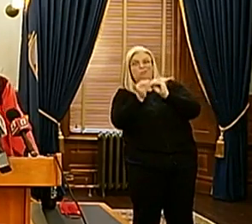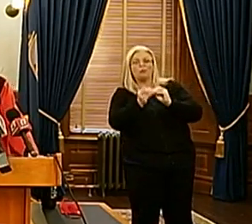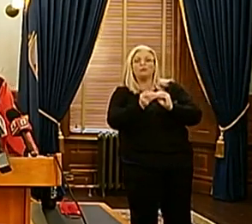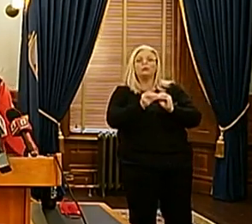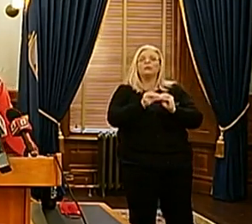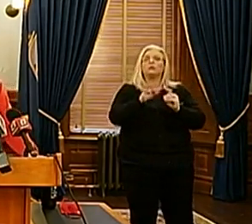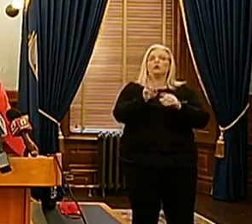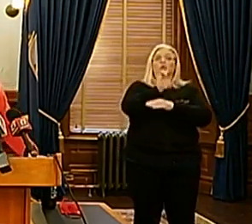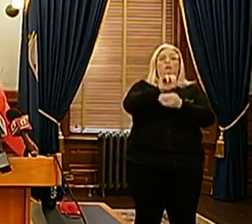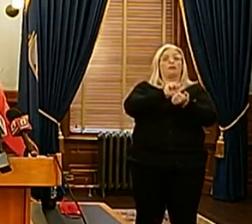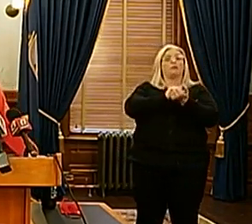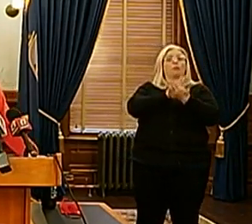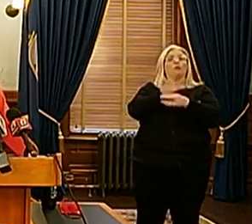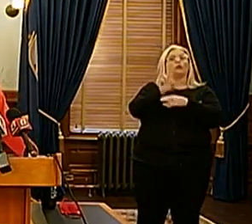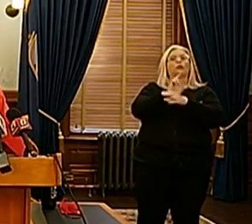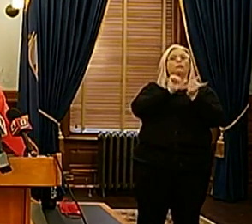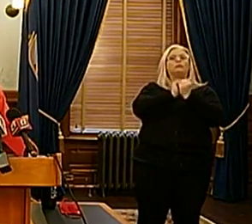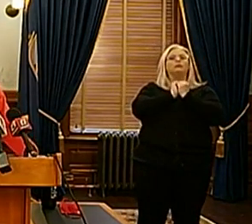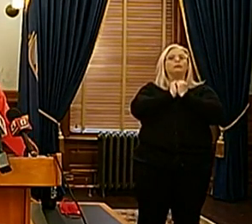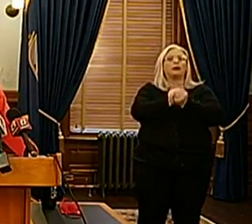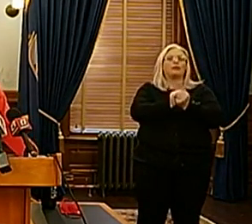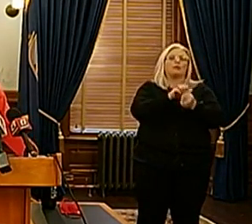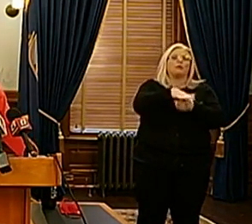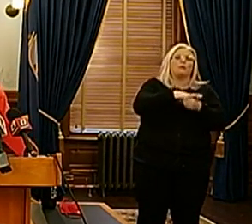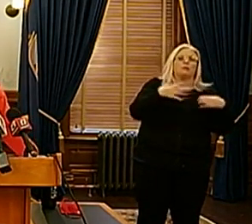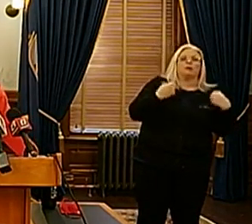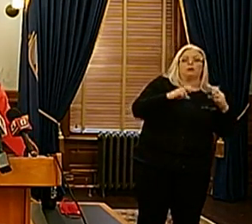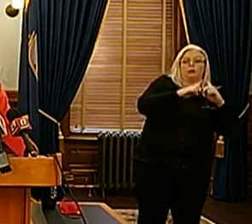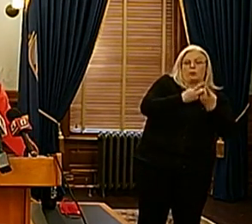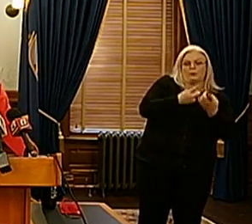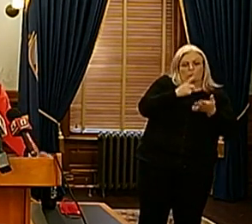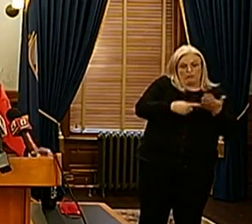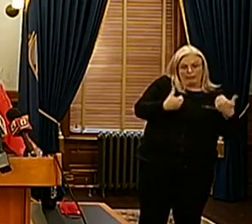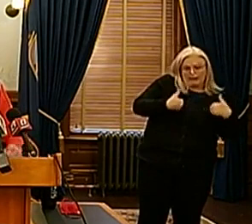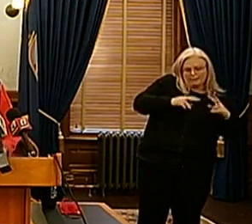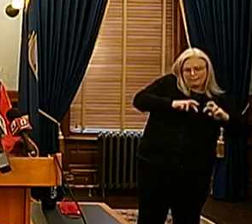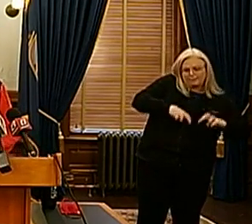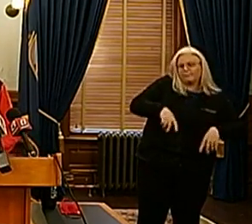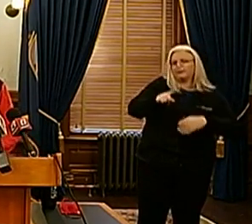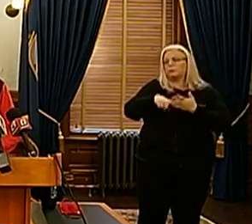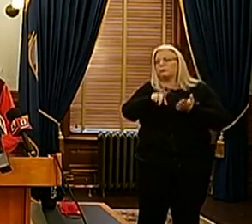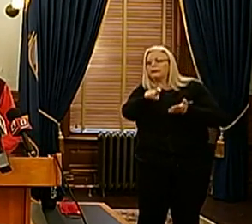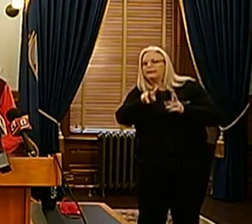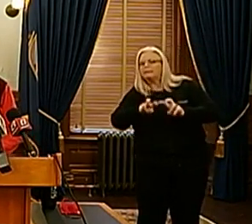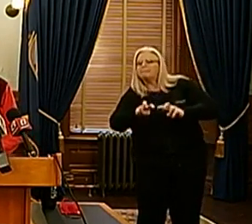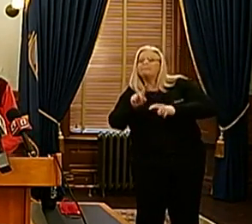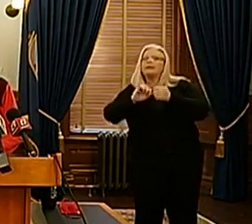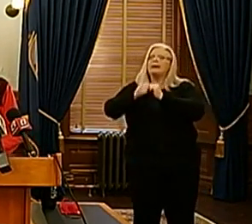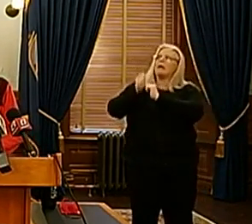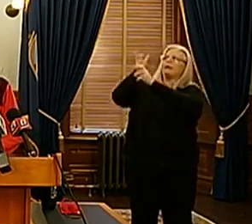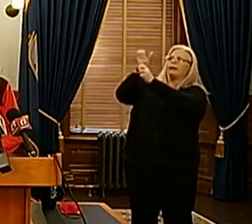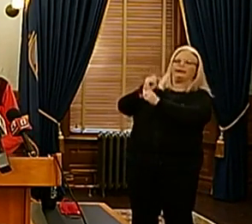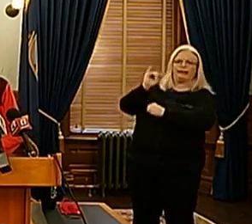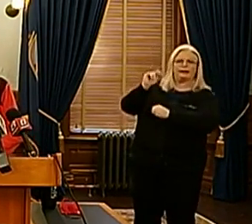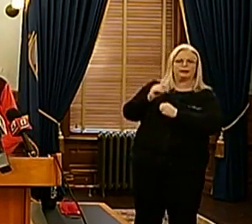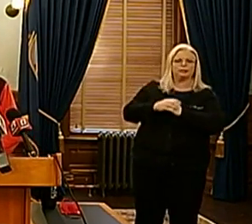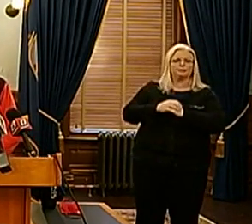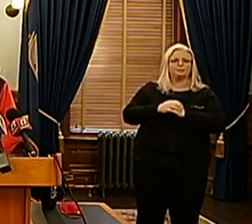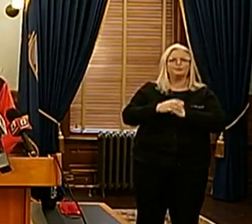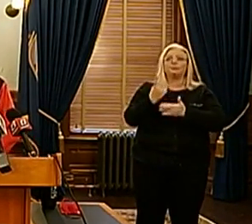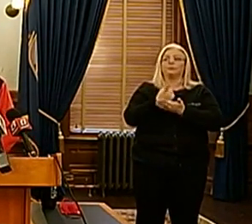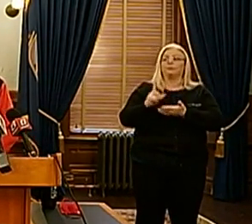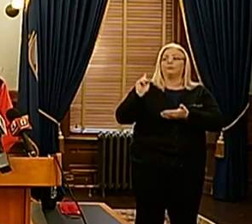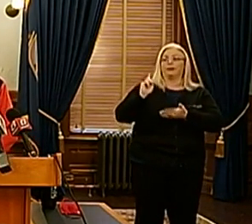can work together with local health departments to analyze what we have, what we need, and how we can get it. Last week,